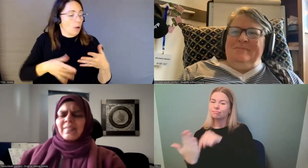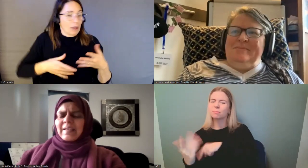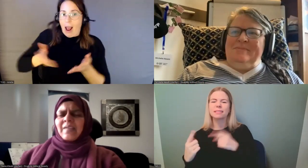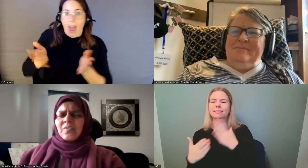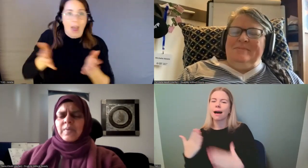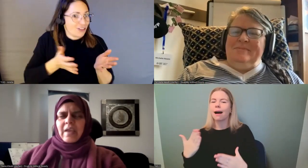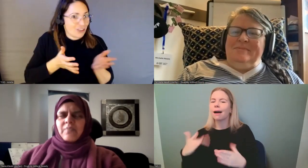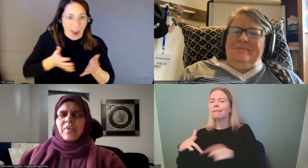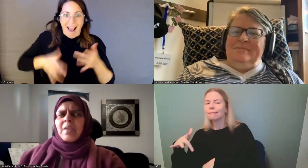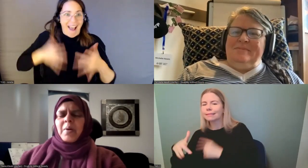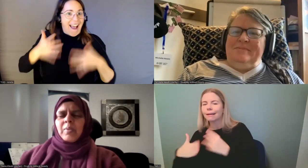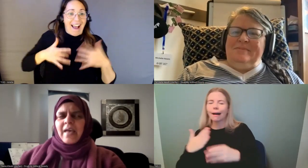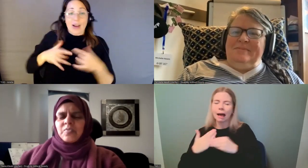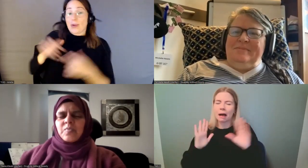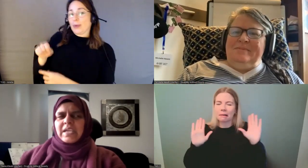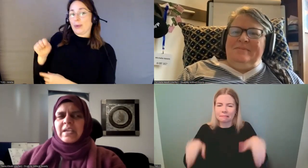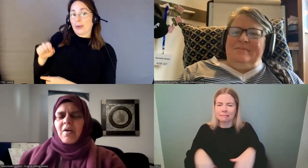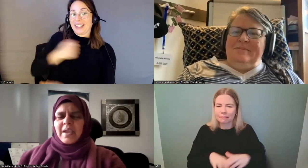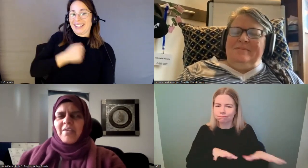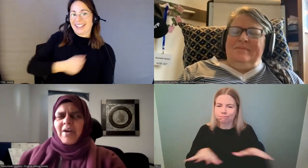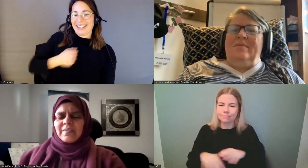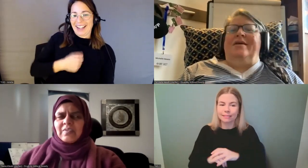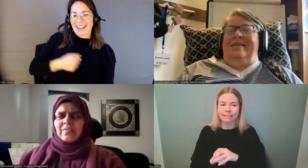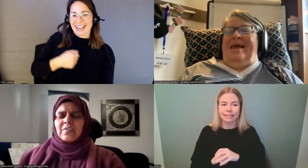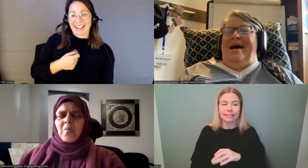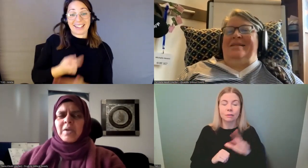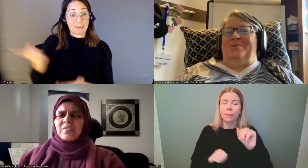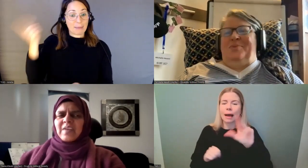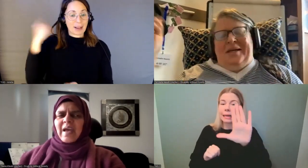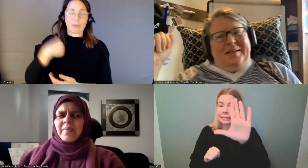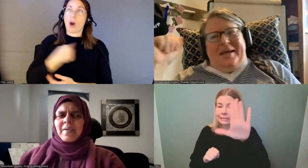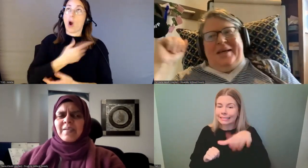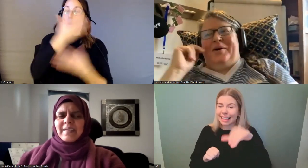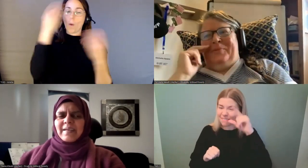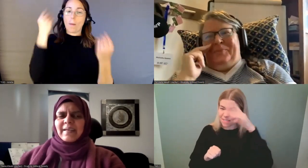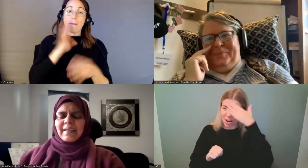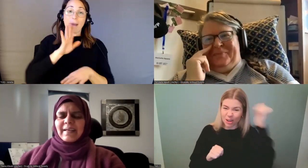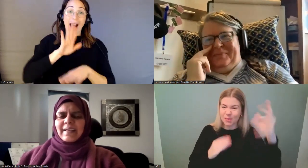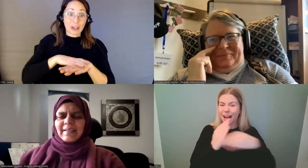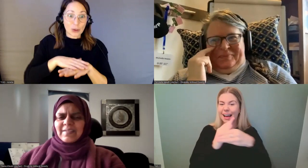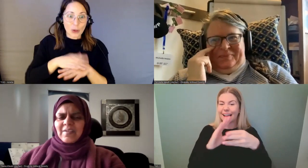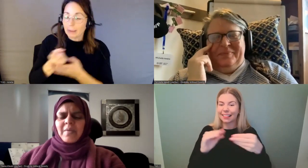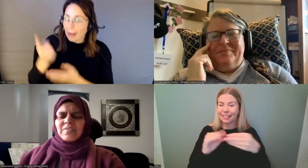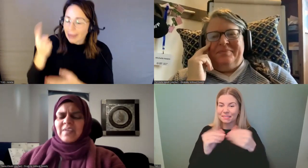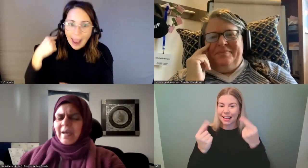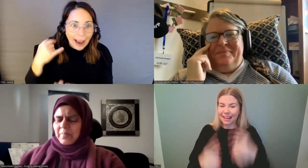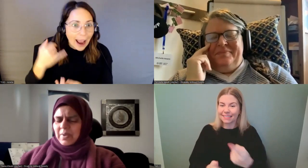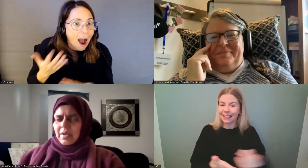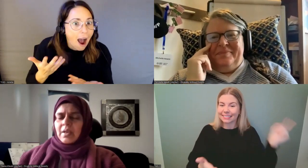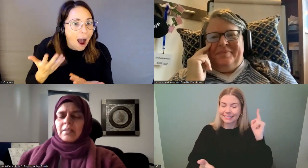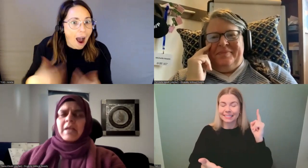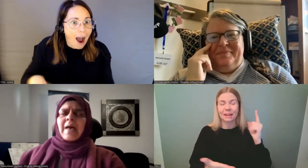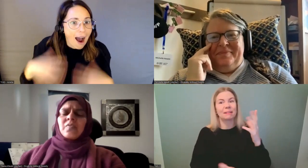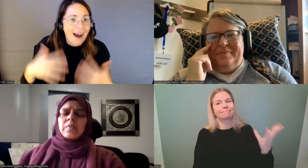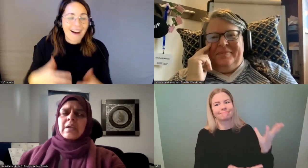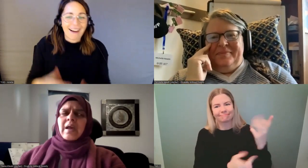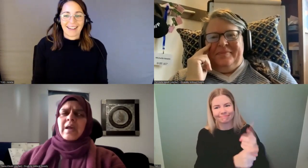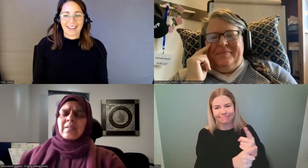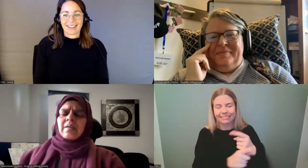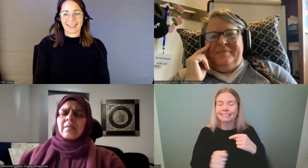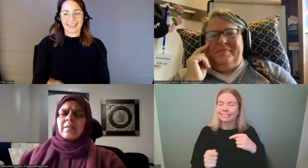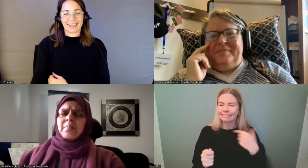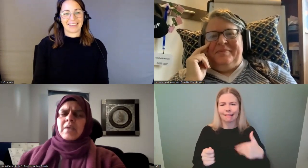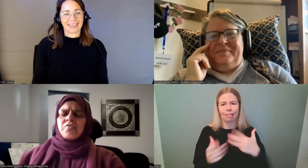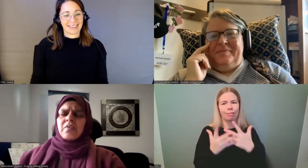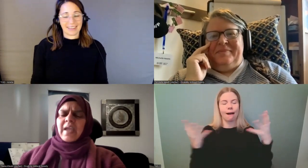Sorry, last week. I forgot about last week. Oh my God. See, so Last much has week, happened. there you go. So much has happened. Last week, I